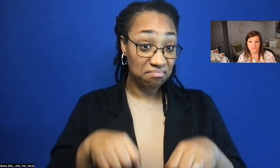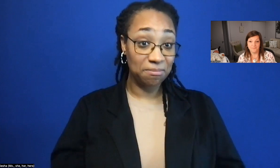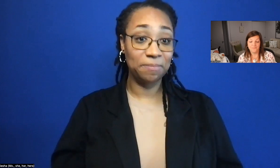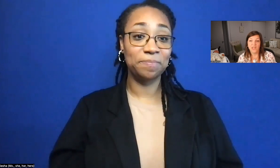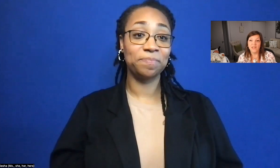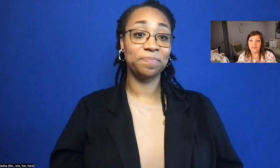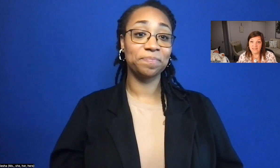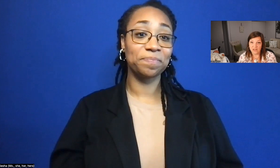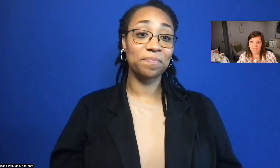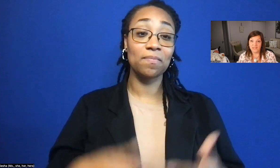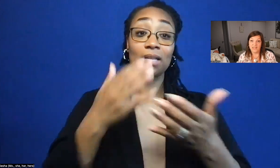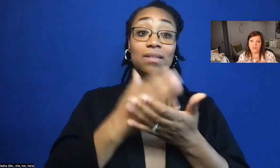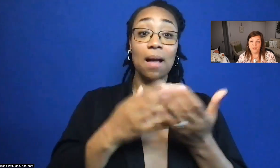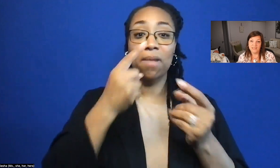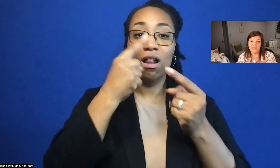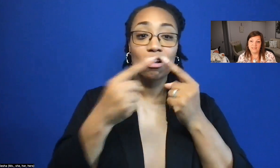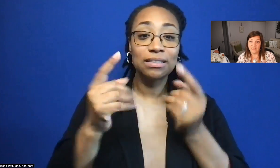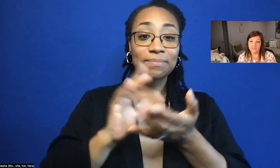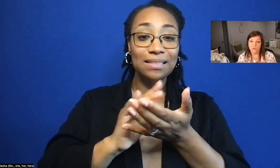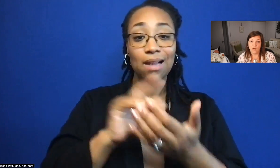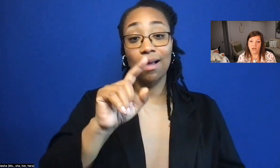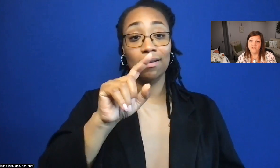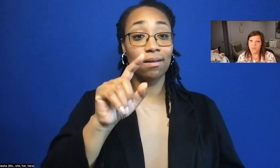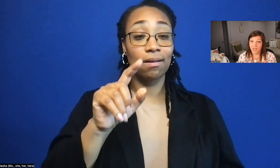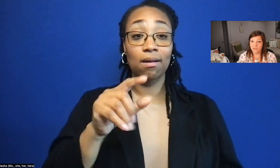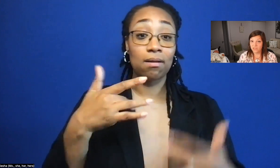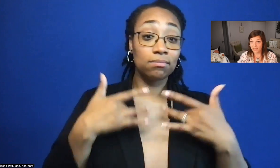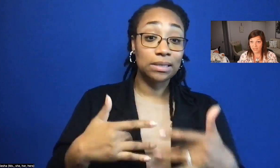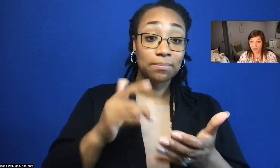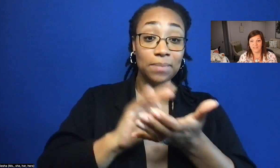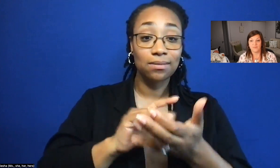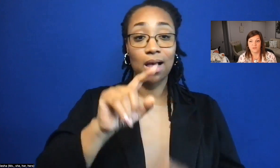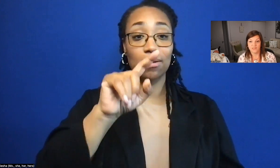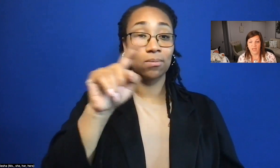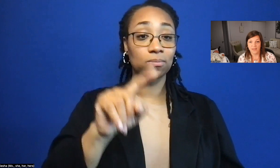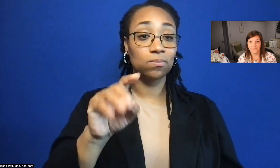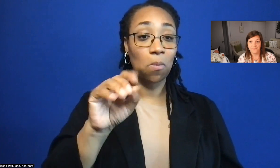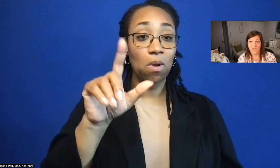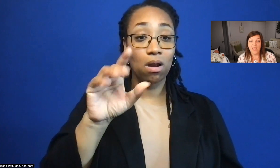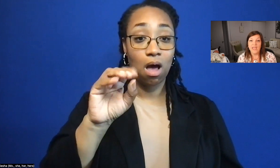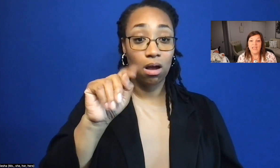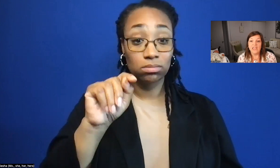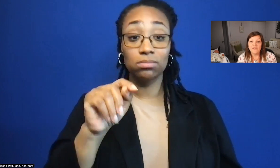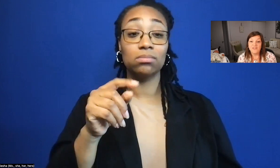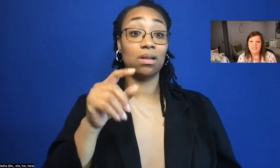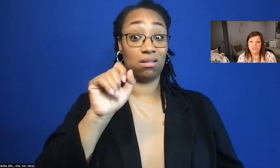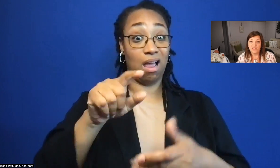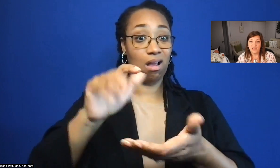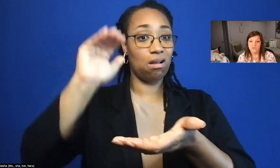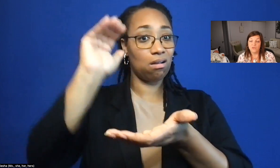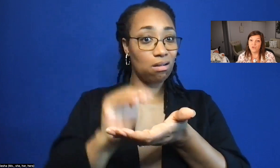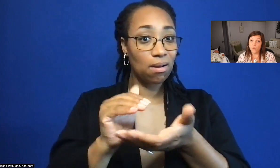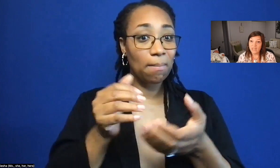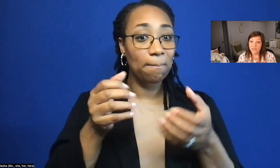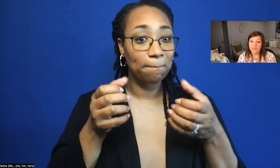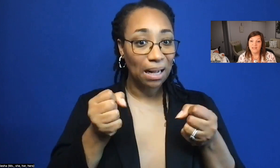supply. Some antidepressants like Zoloft may actually increase milk supply. If a physician tells